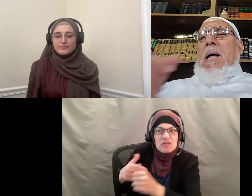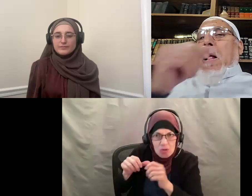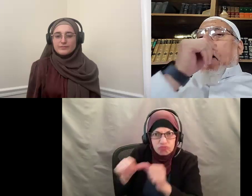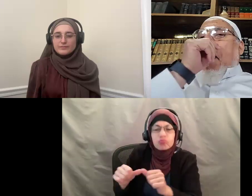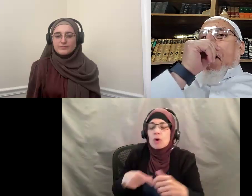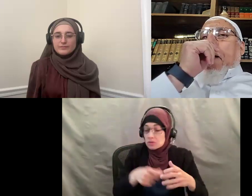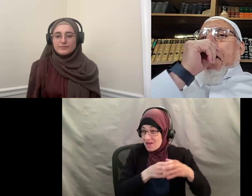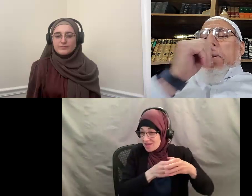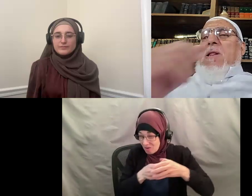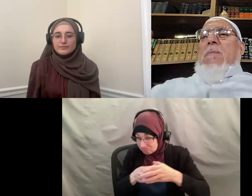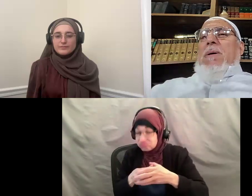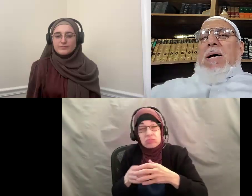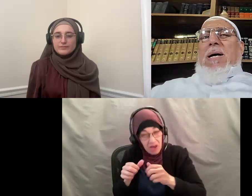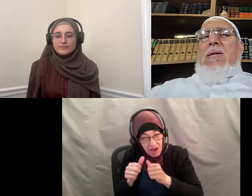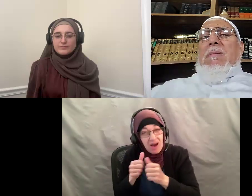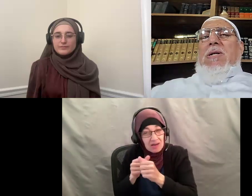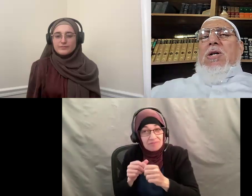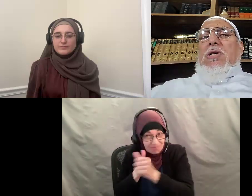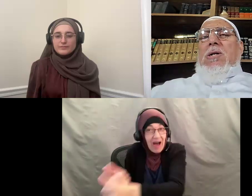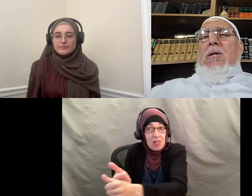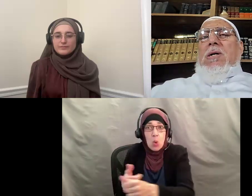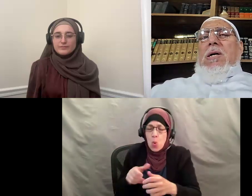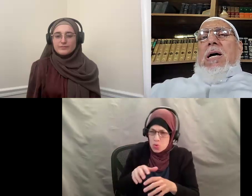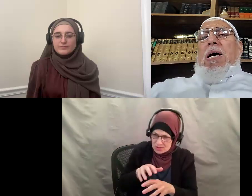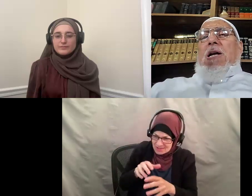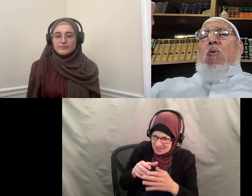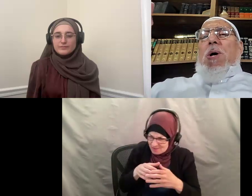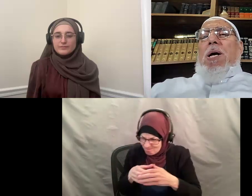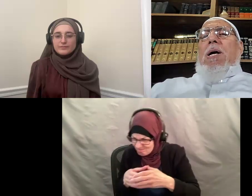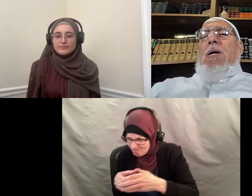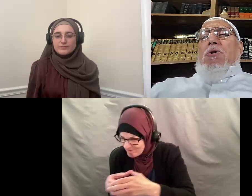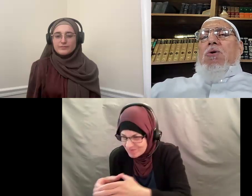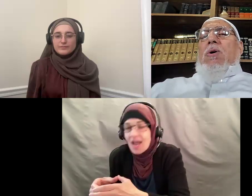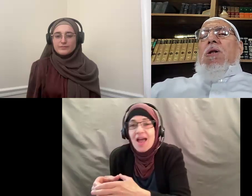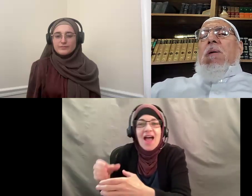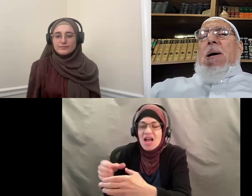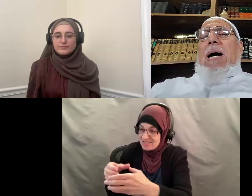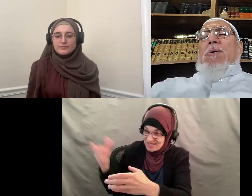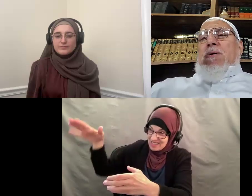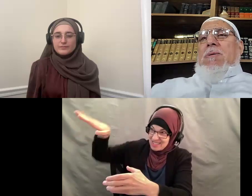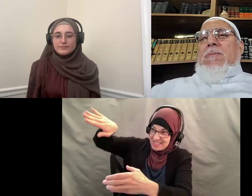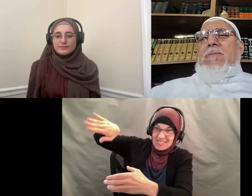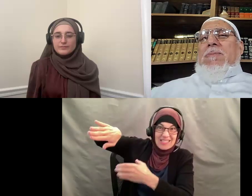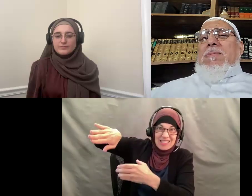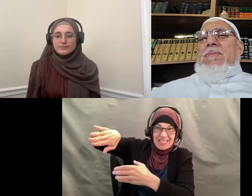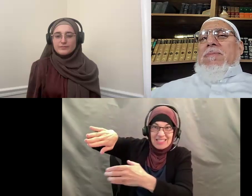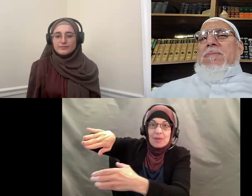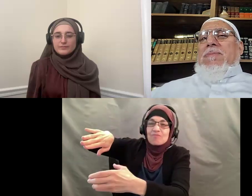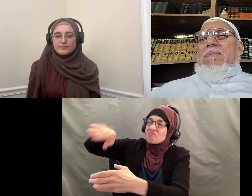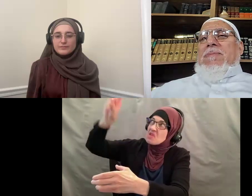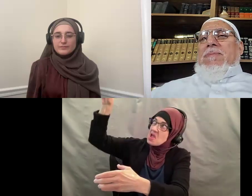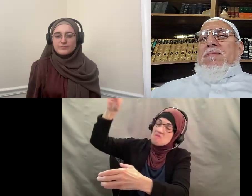ayah. They belied the message, and we took them out.